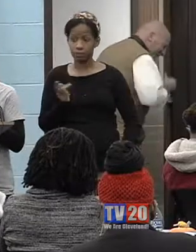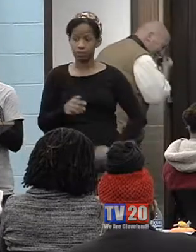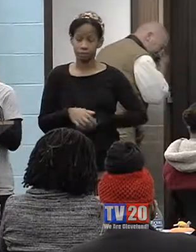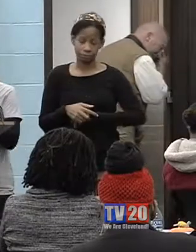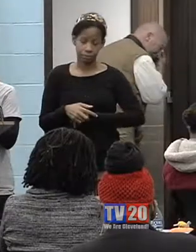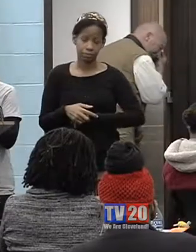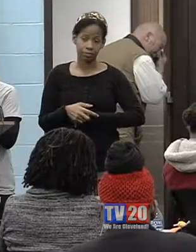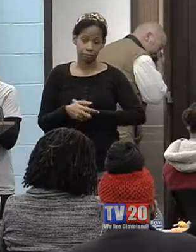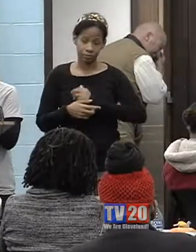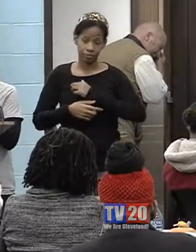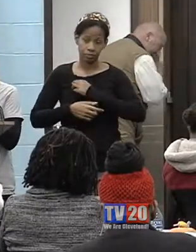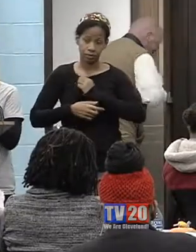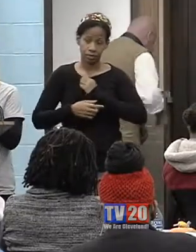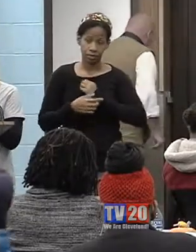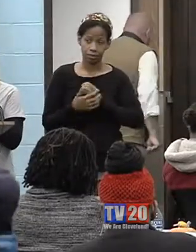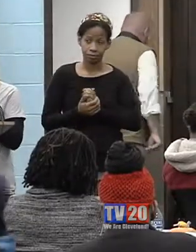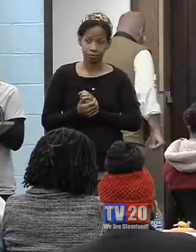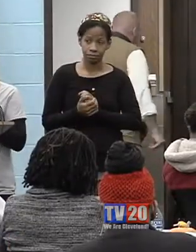as much